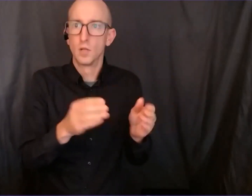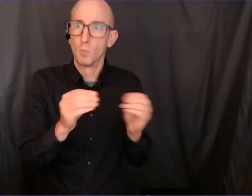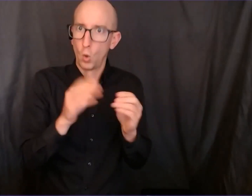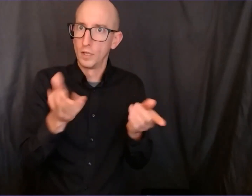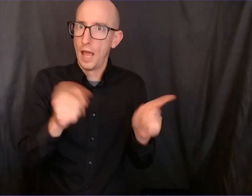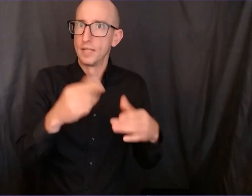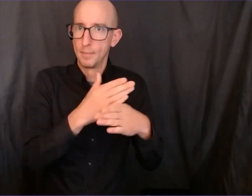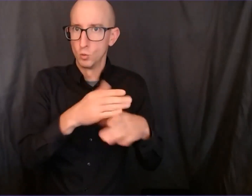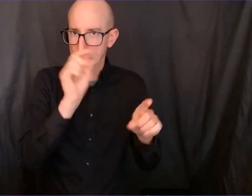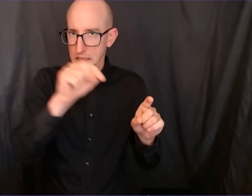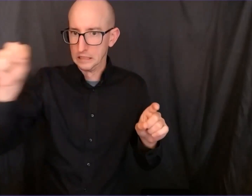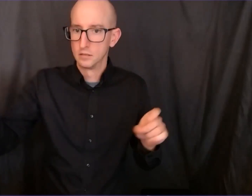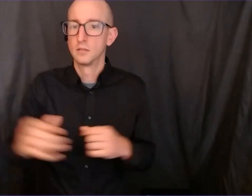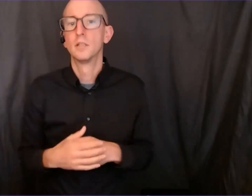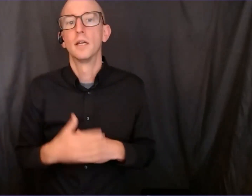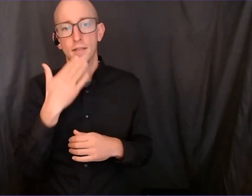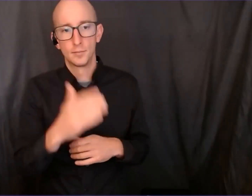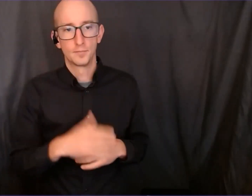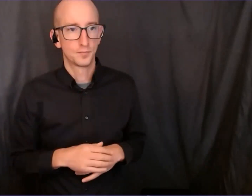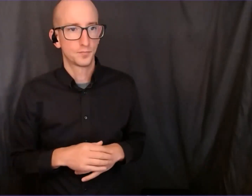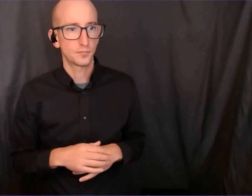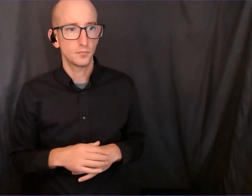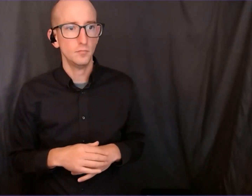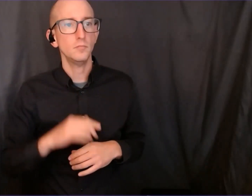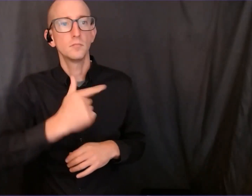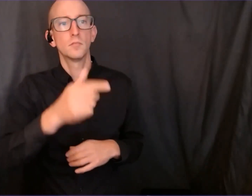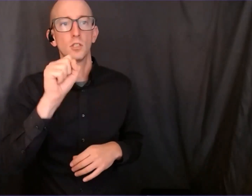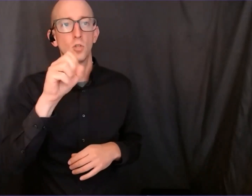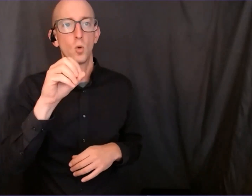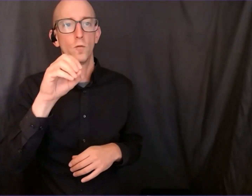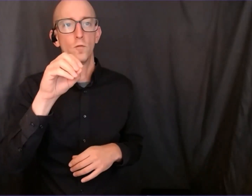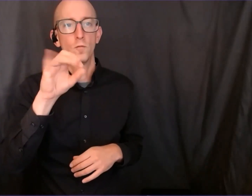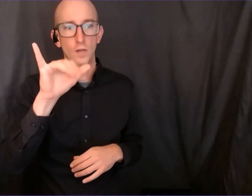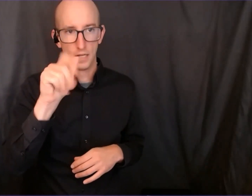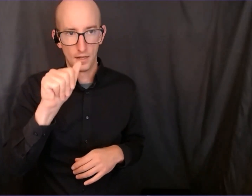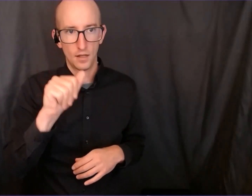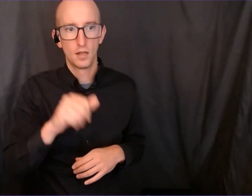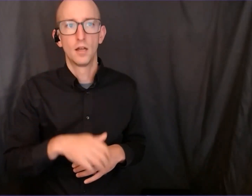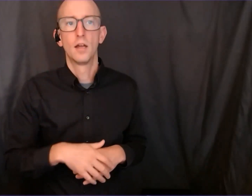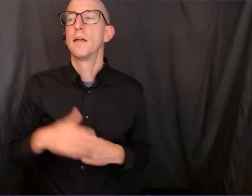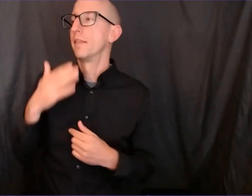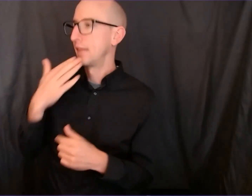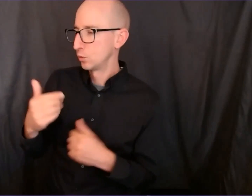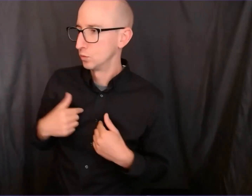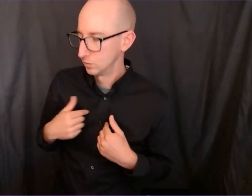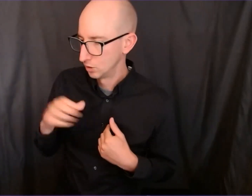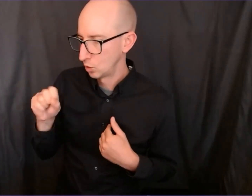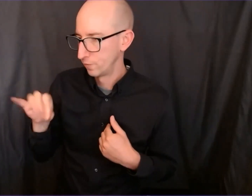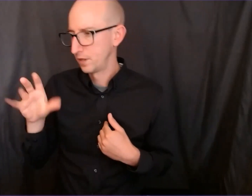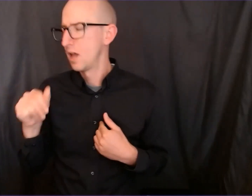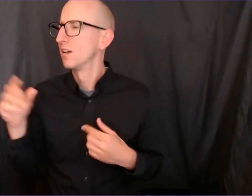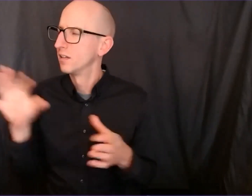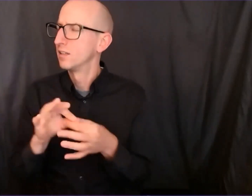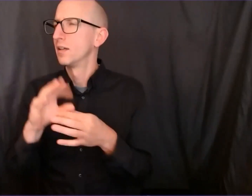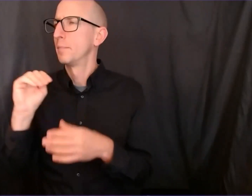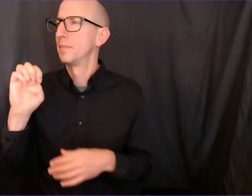Thanks, Maria Belén. With respect to the MIPA piece,